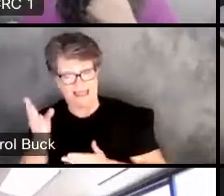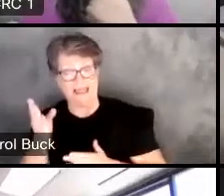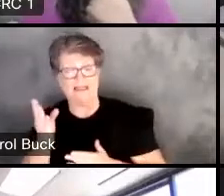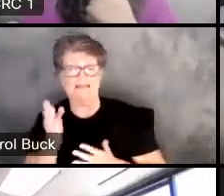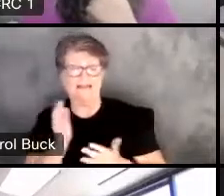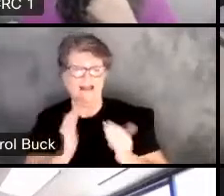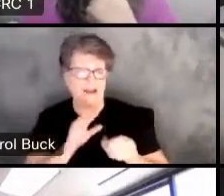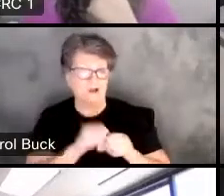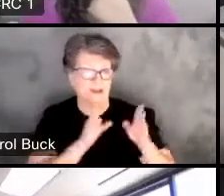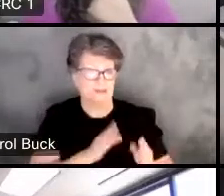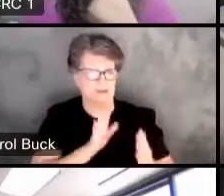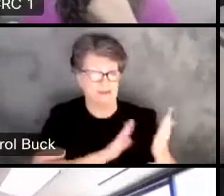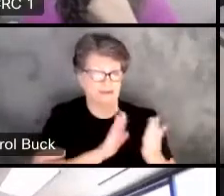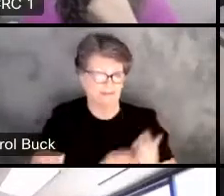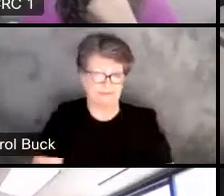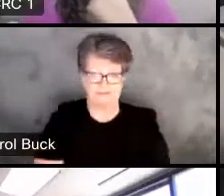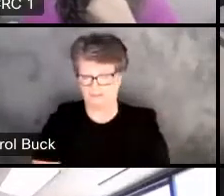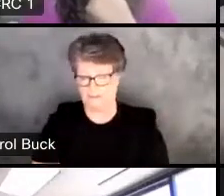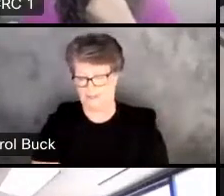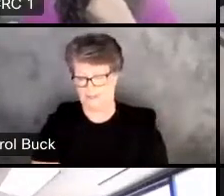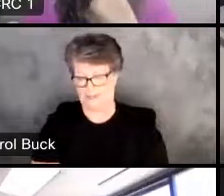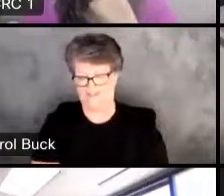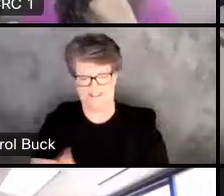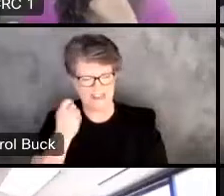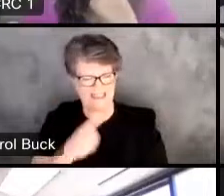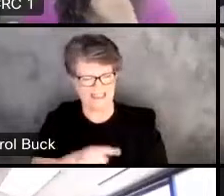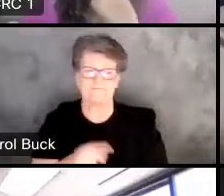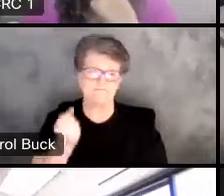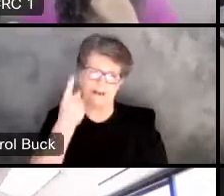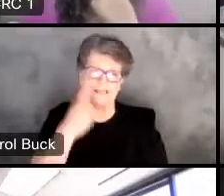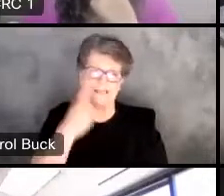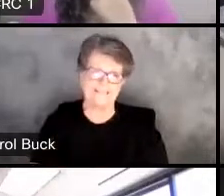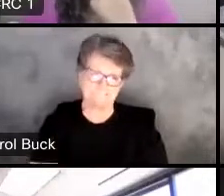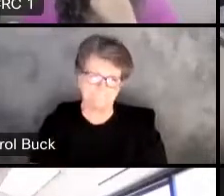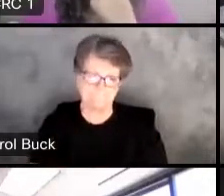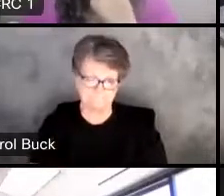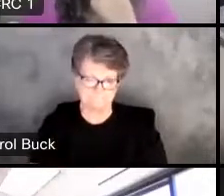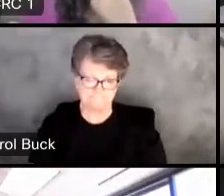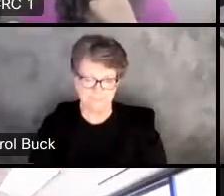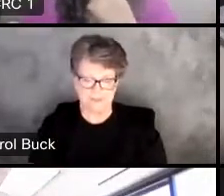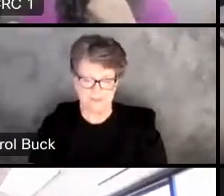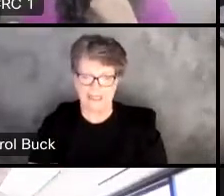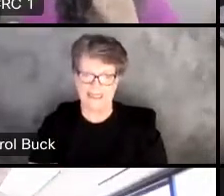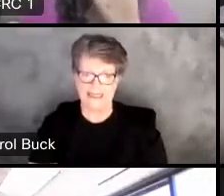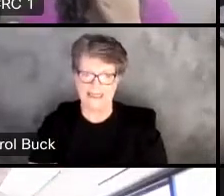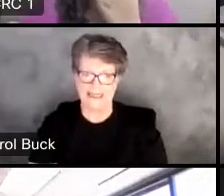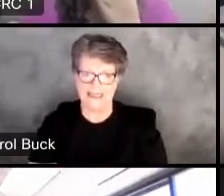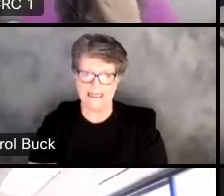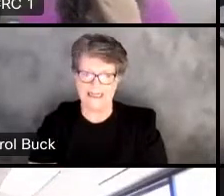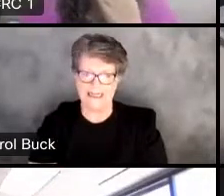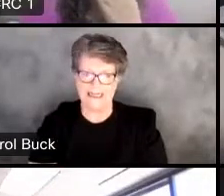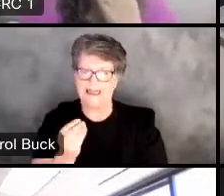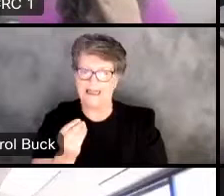remote service, if that makes sense. It does make sense. And I think we really,